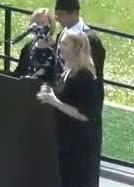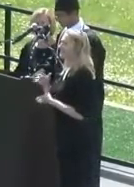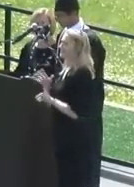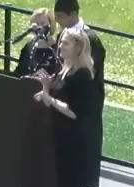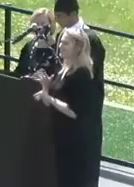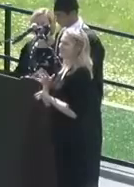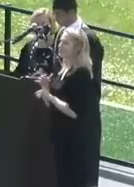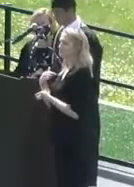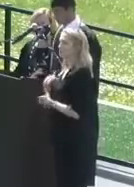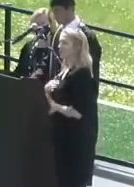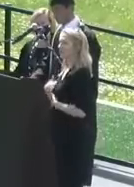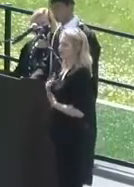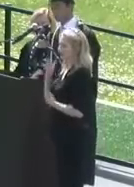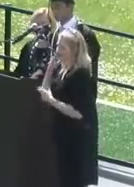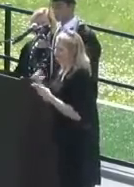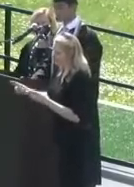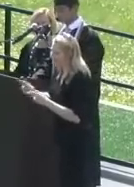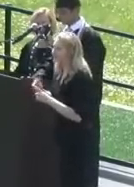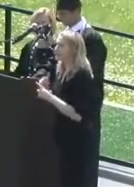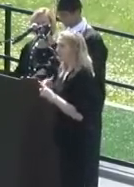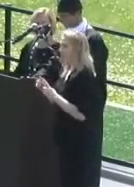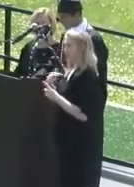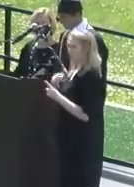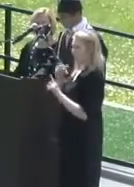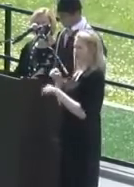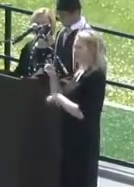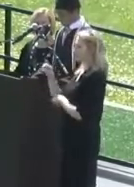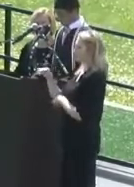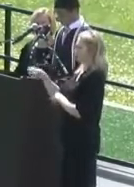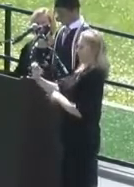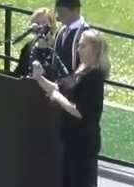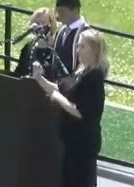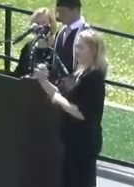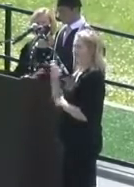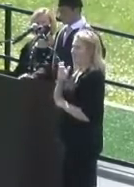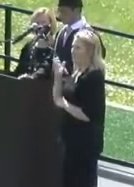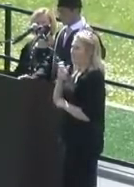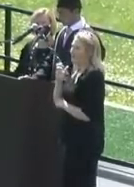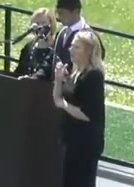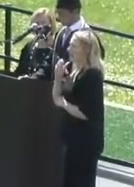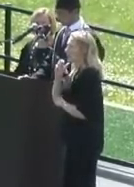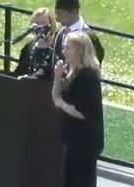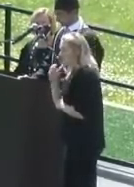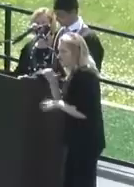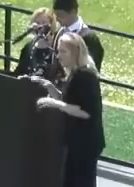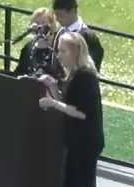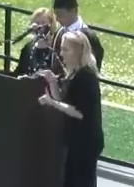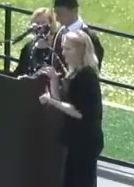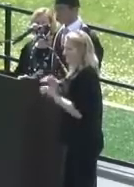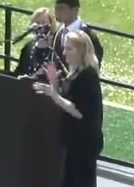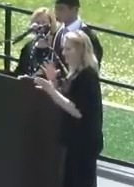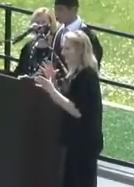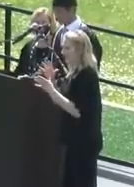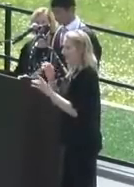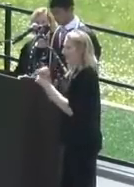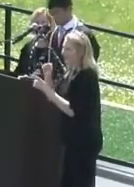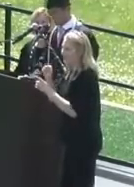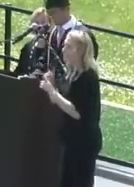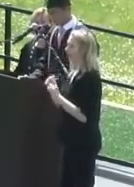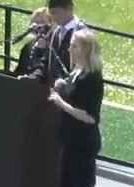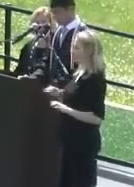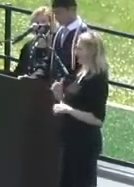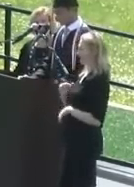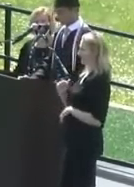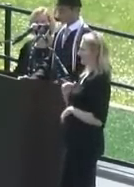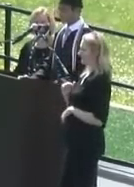while it lasted. We made it to the Dome after all. We didn't get to plan a senior prank, but don't worry, I took that one upon myself. I